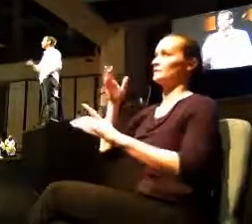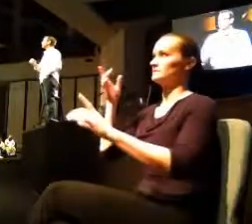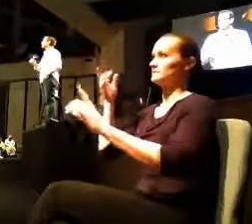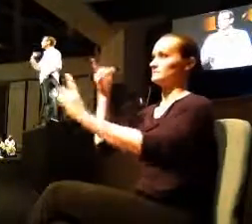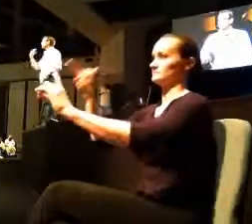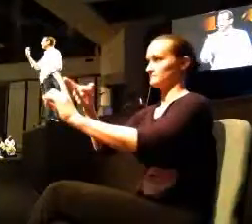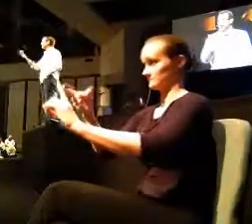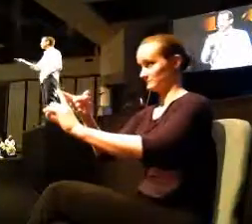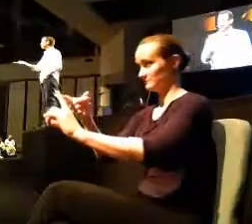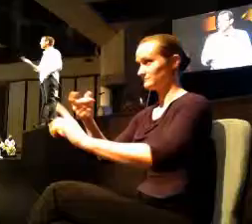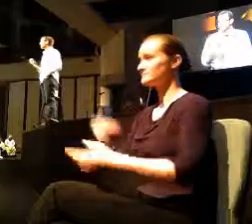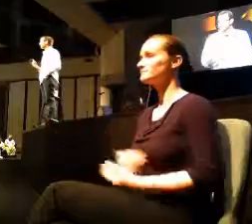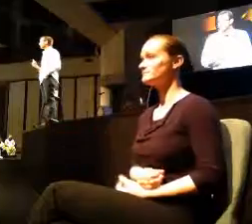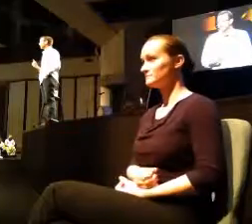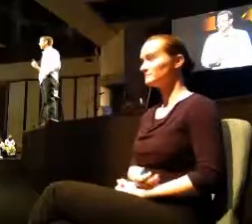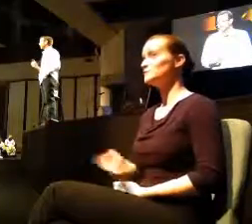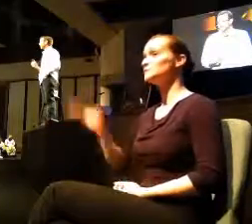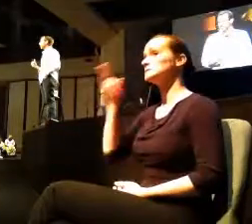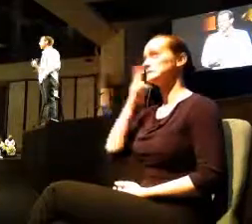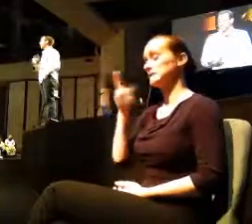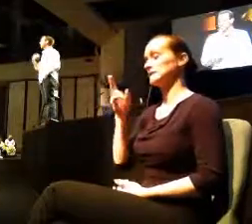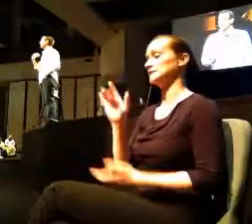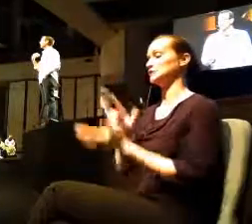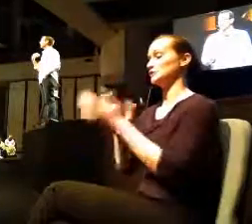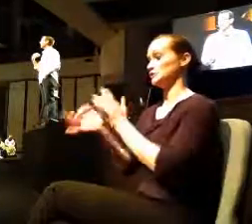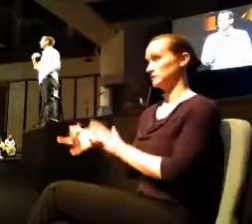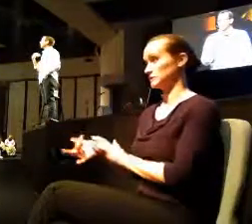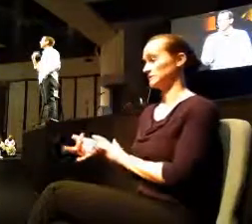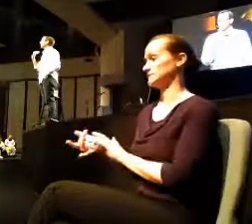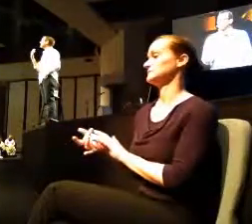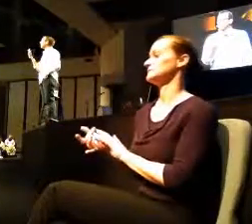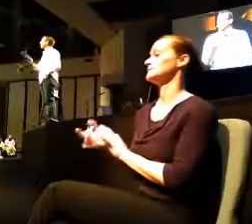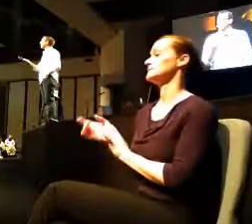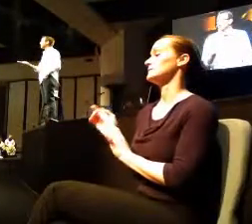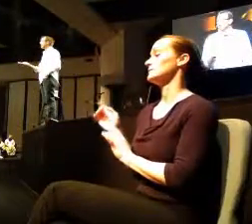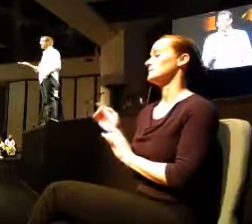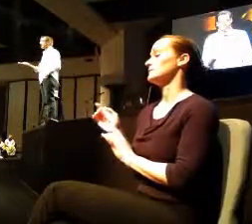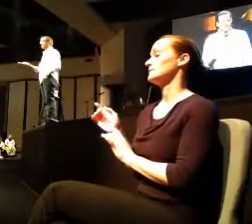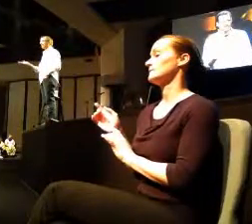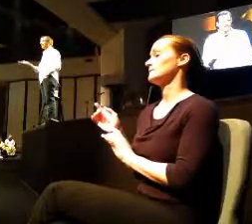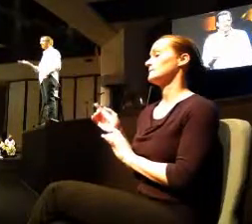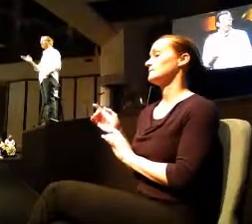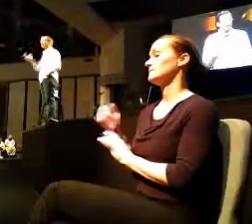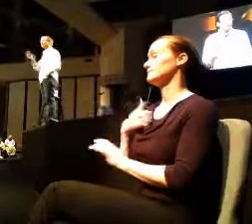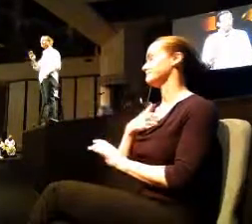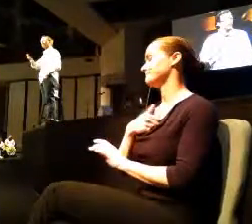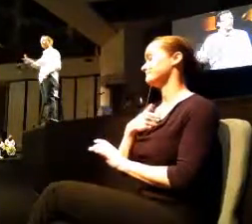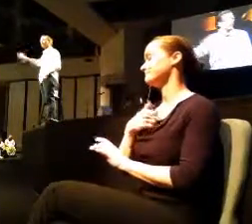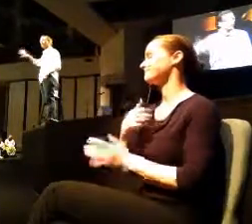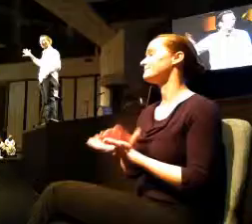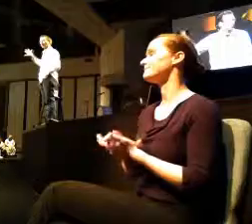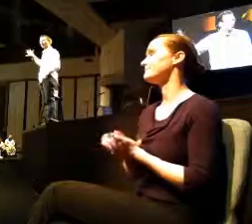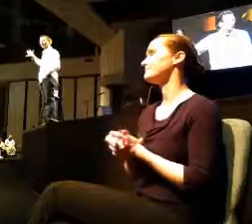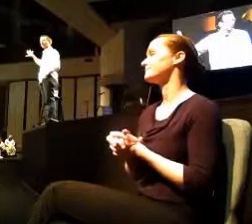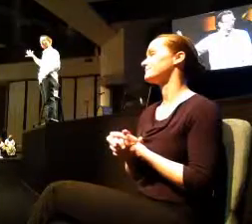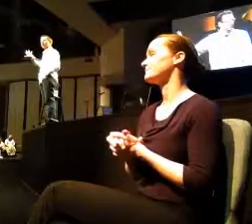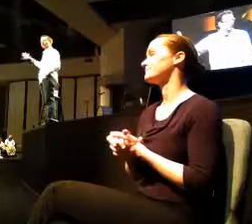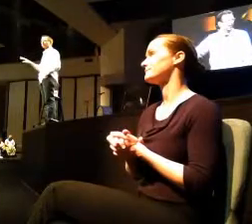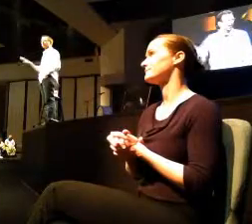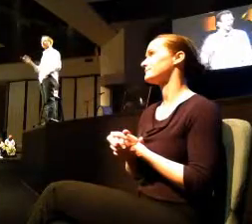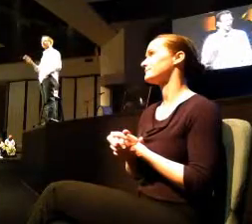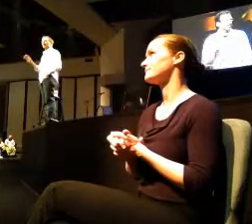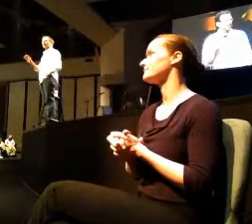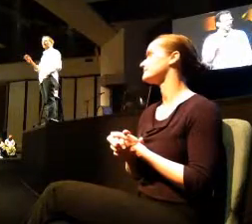beautiful expression of the deeper things of Christ, when they give up on sustaining that, they usually don't go away, not right